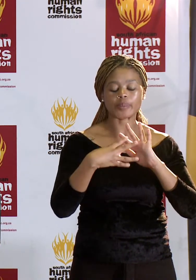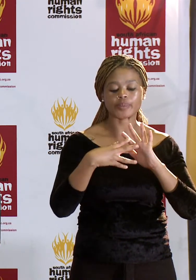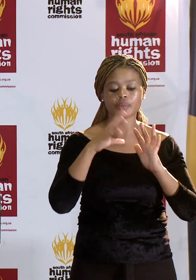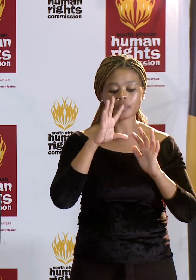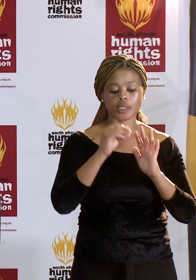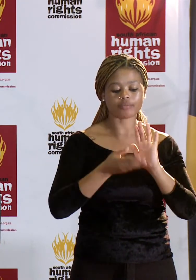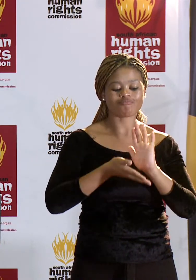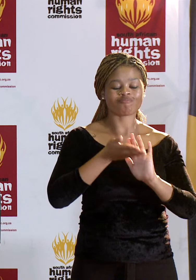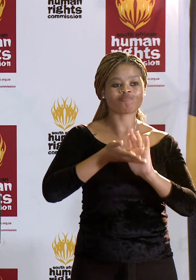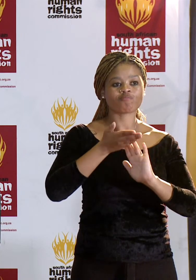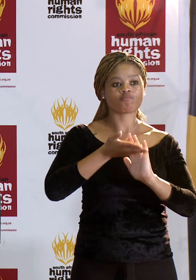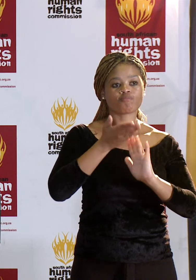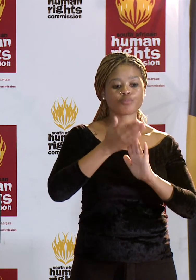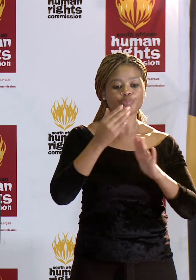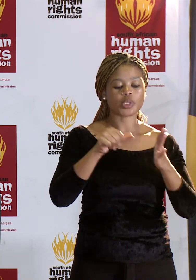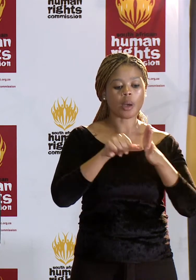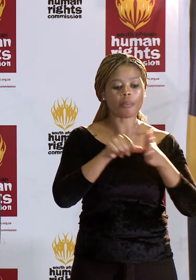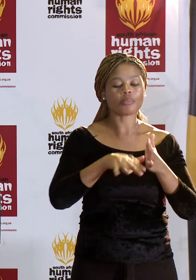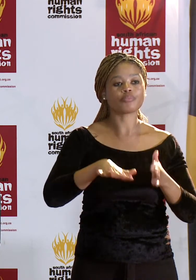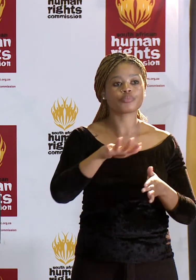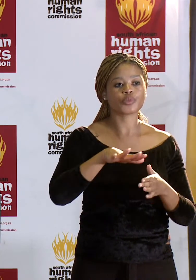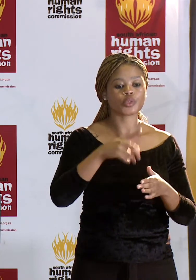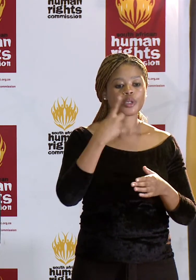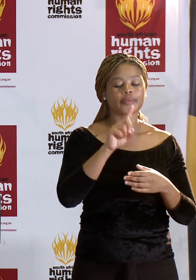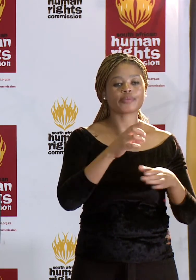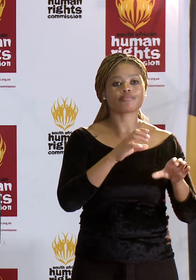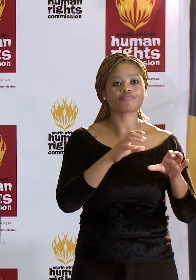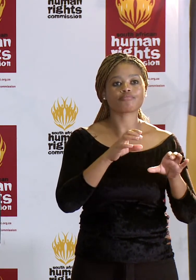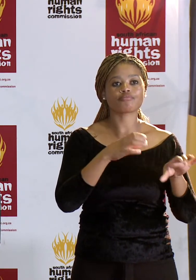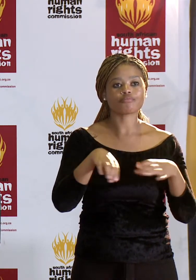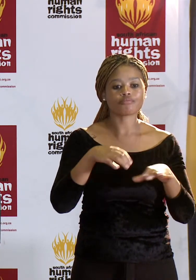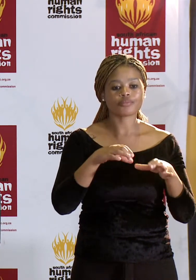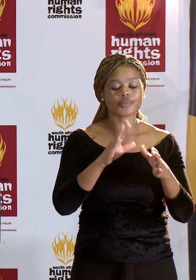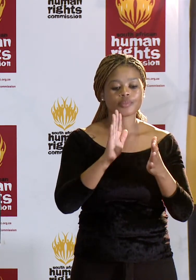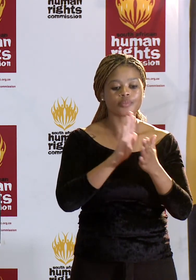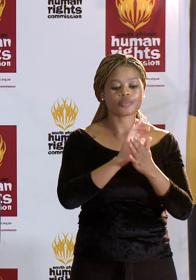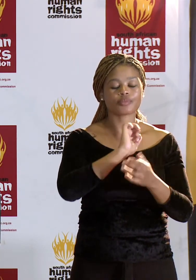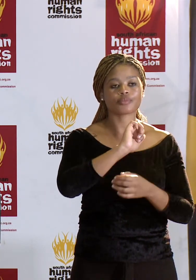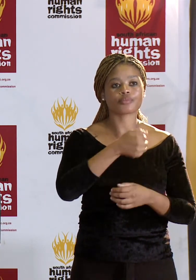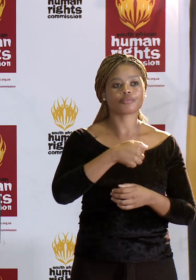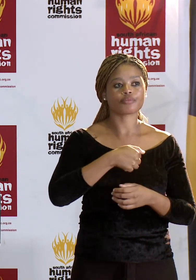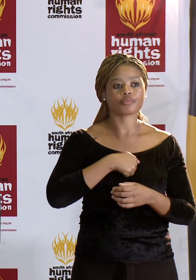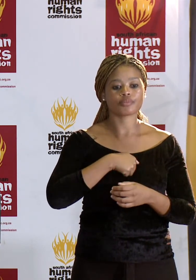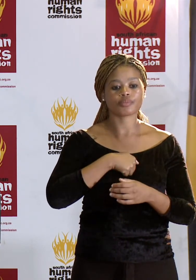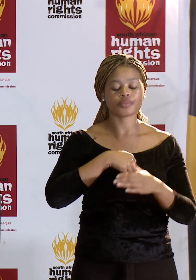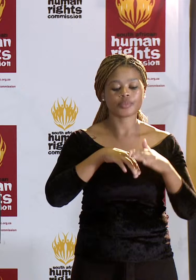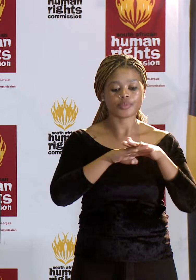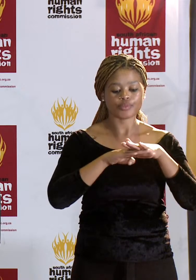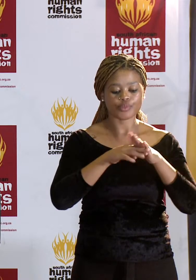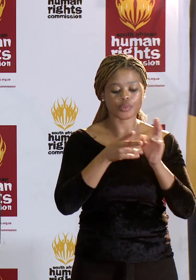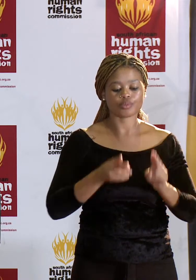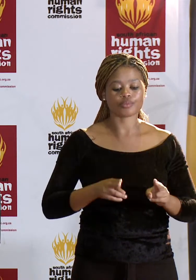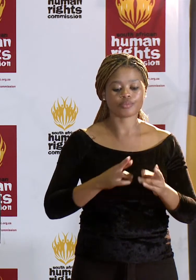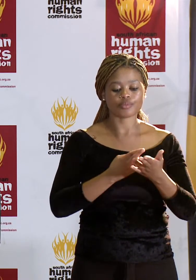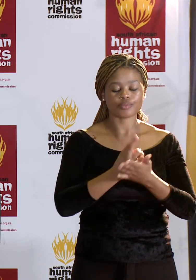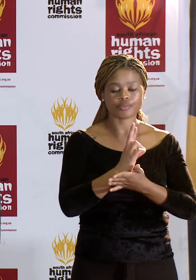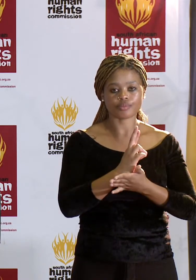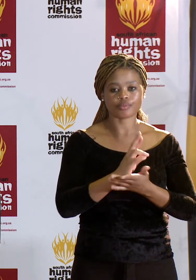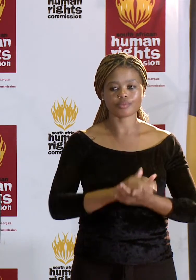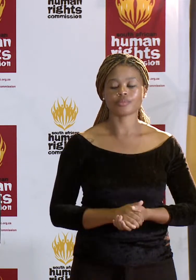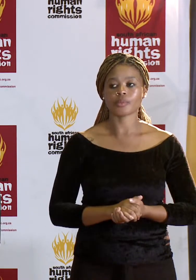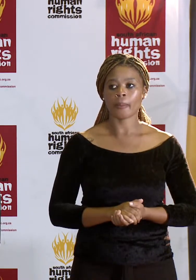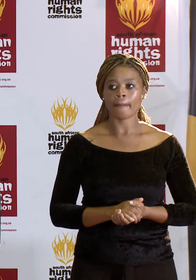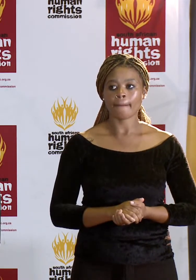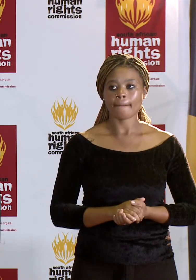an increasingly important platform for the exercise and defense of our fundamental human rights.